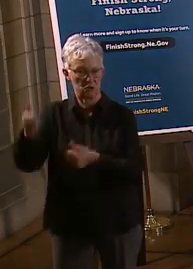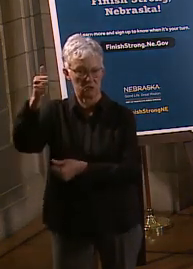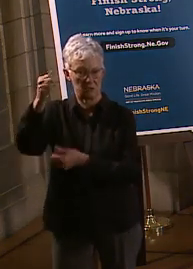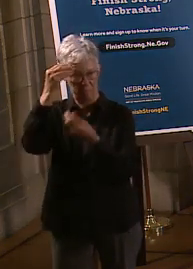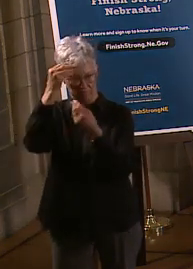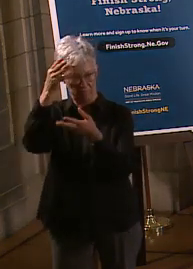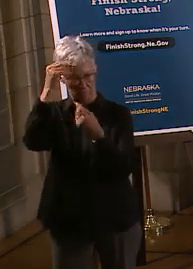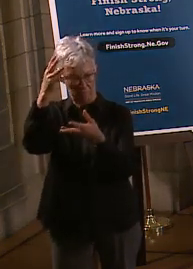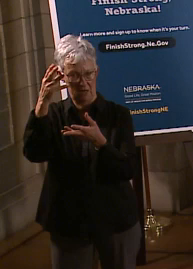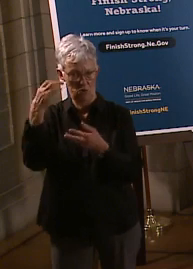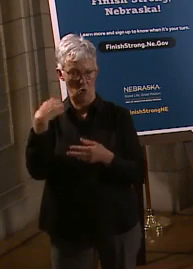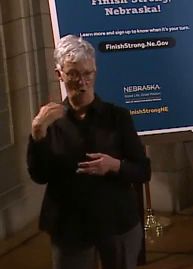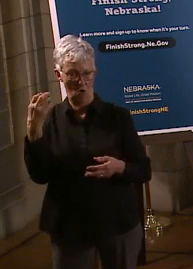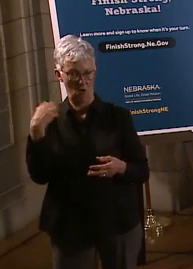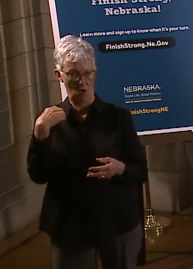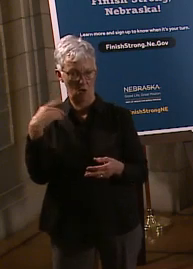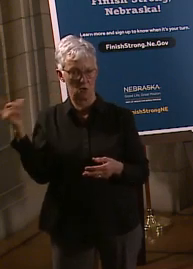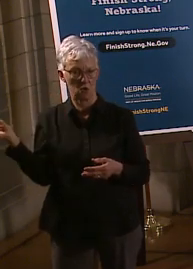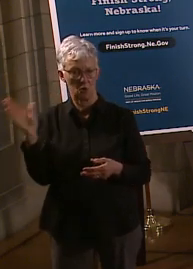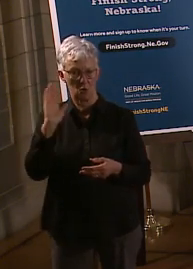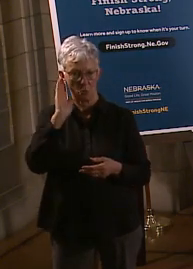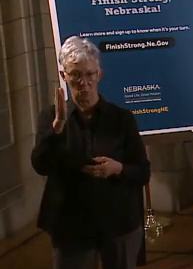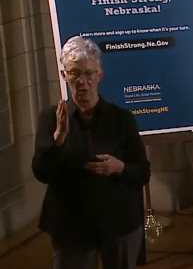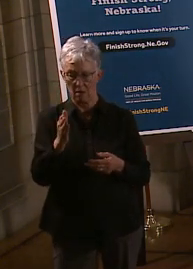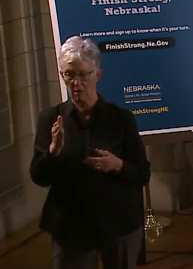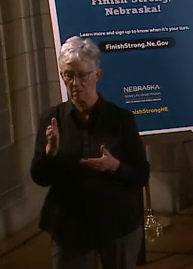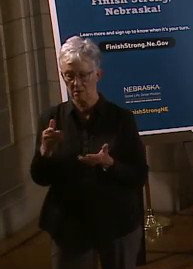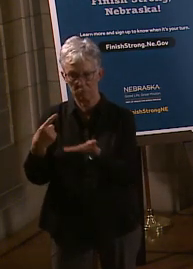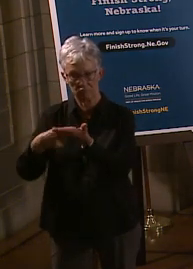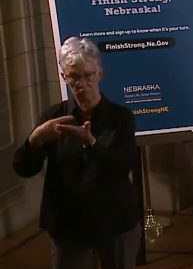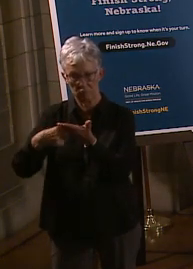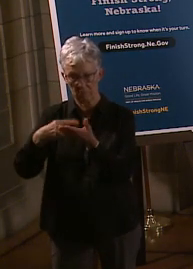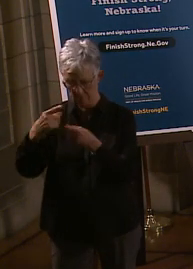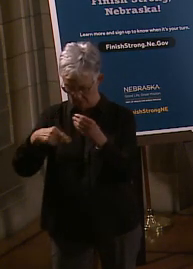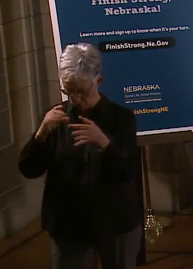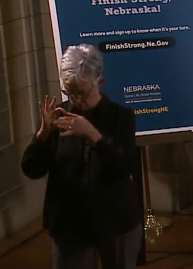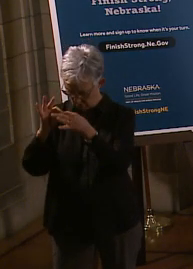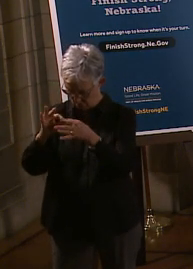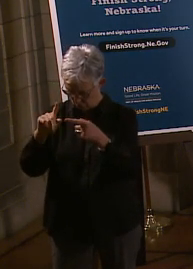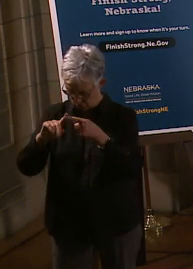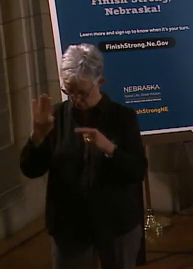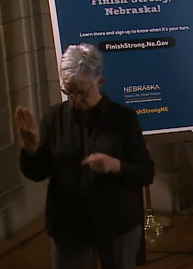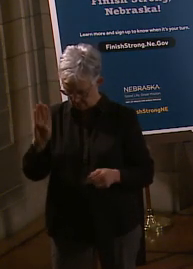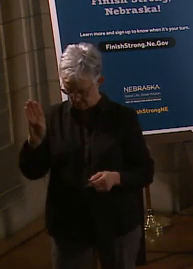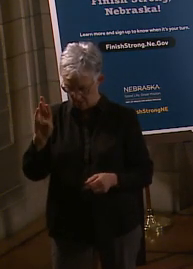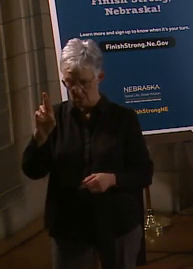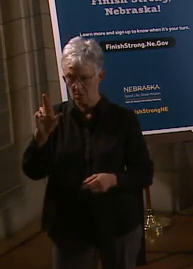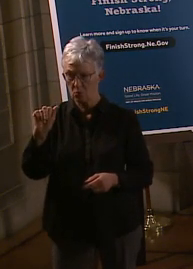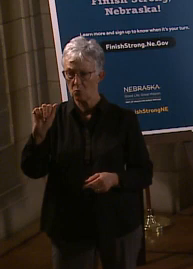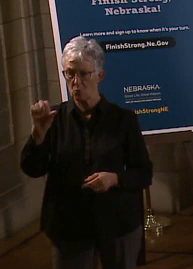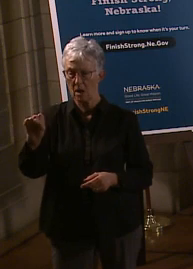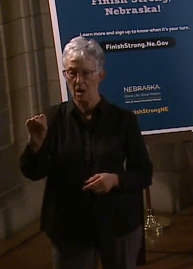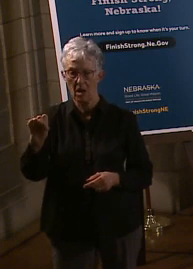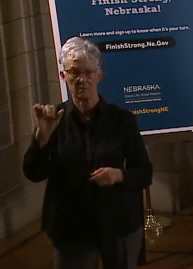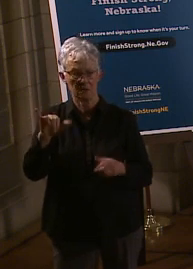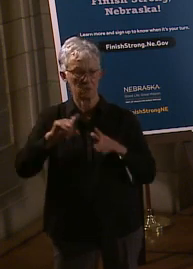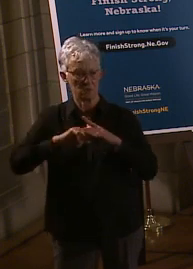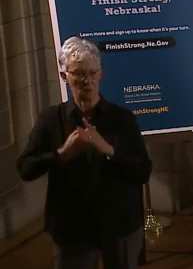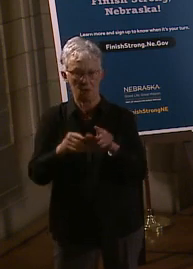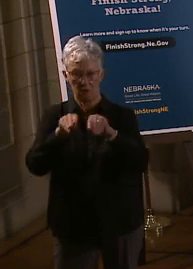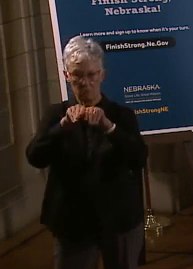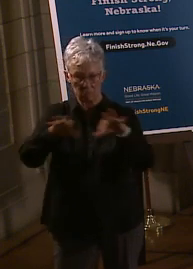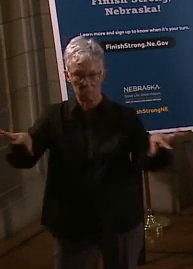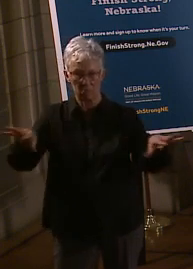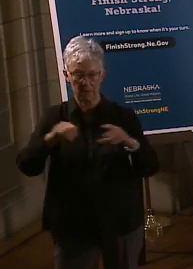she is going to walk through some of what we got going with regard to VRAS. This is a program we're already starting to roll out with some of our local health departments right